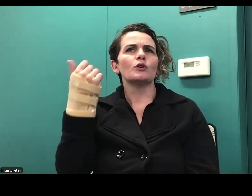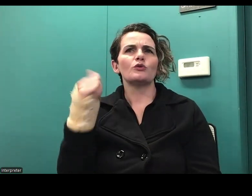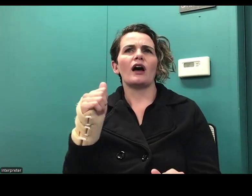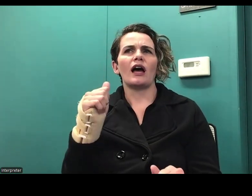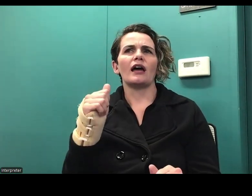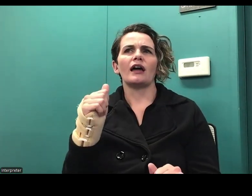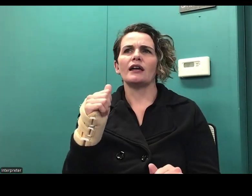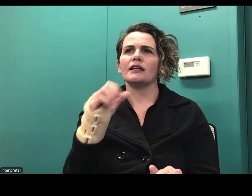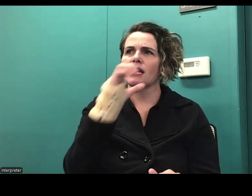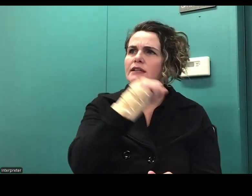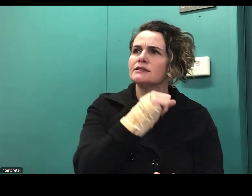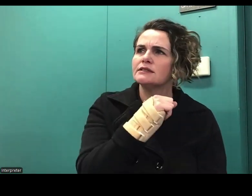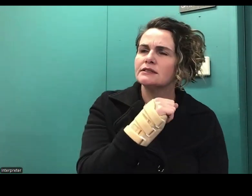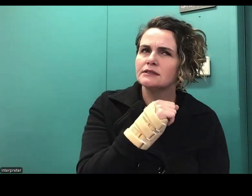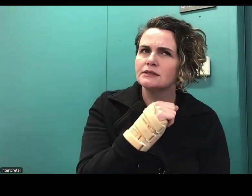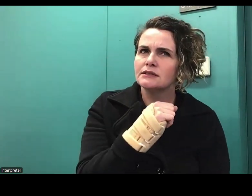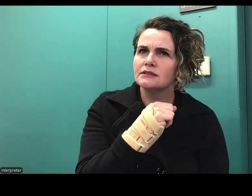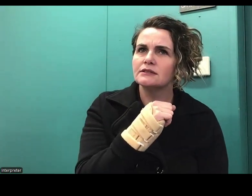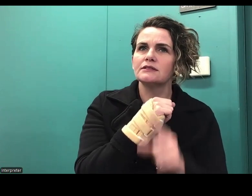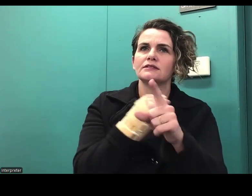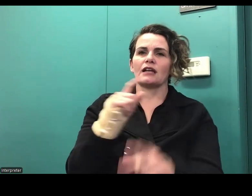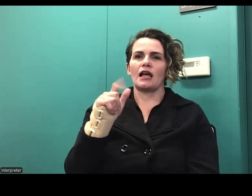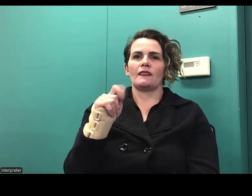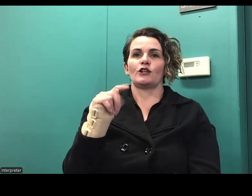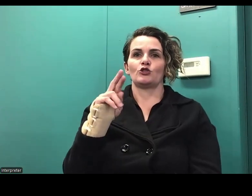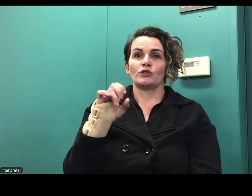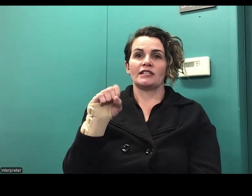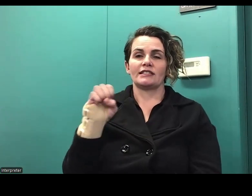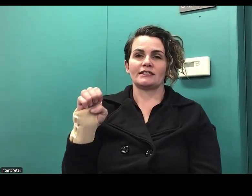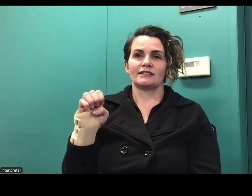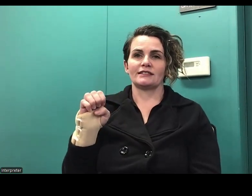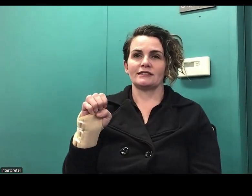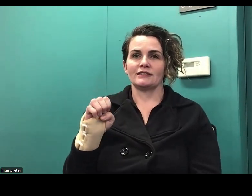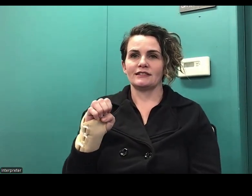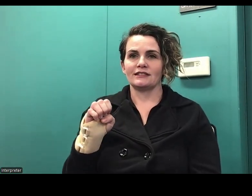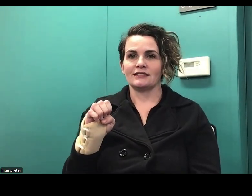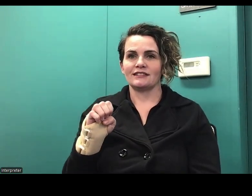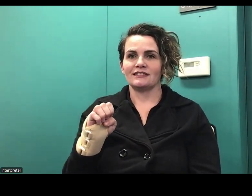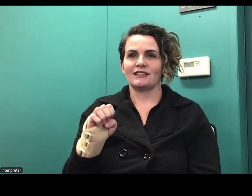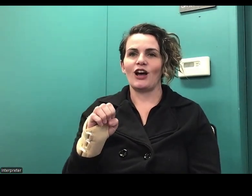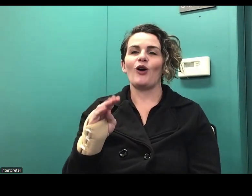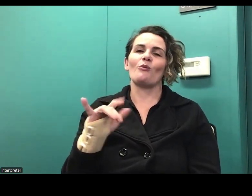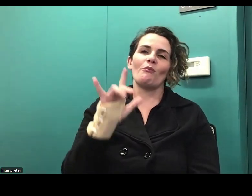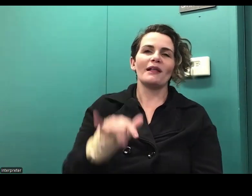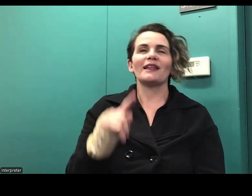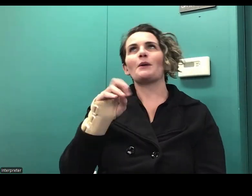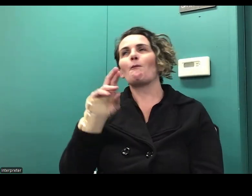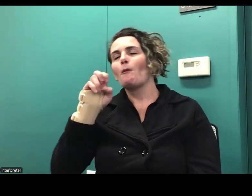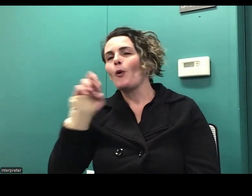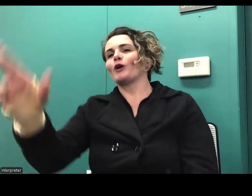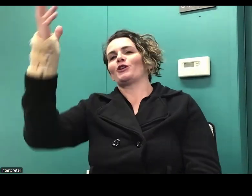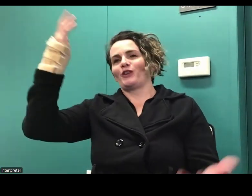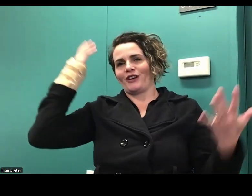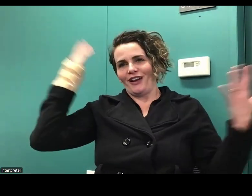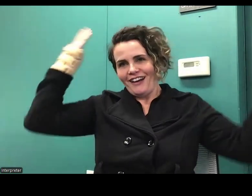think of it. TV. Oh, it's Latrice. Okay, we're just gonna go with that. Oh, Billy Porter. I